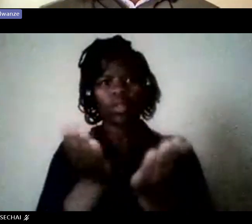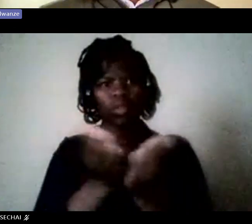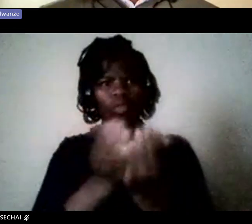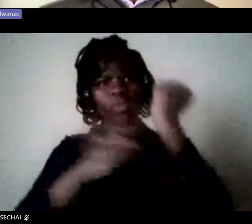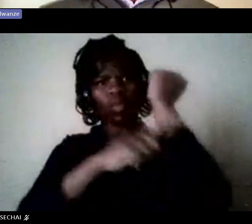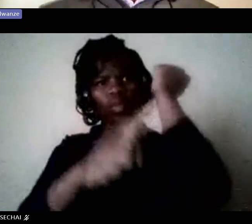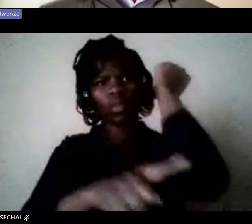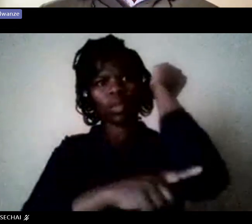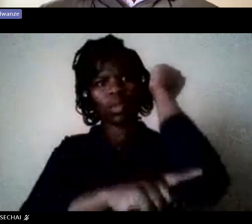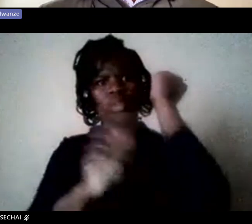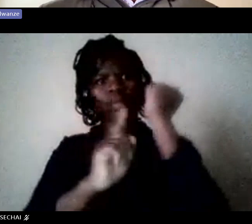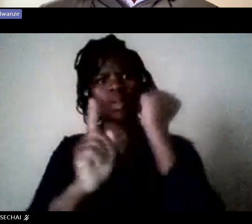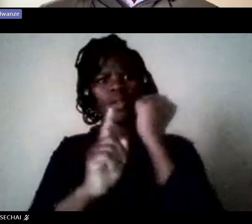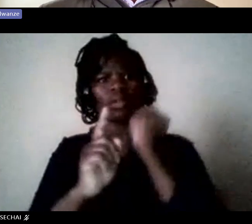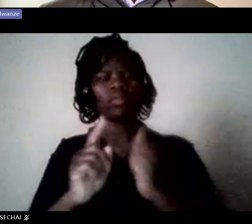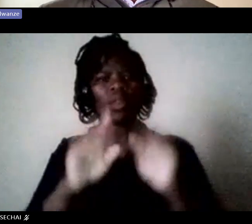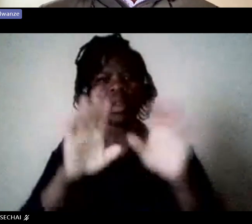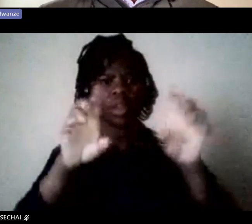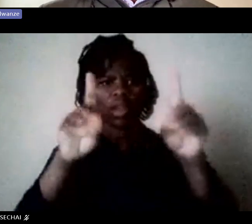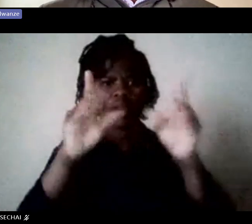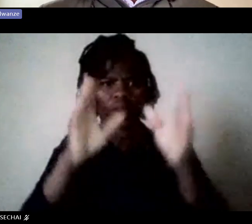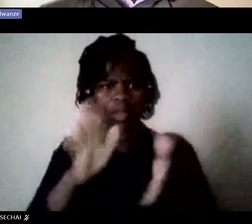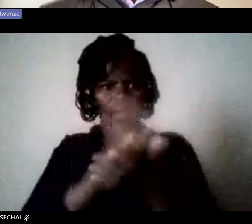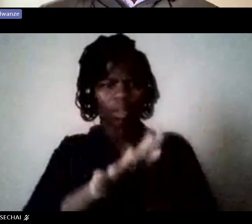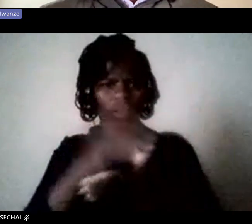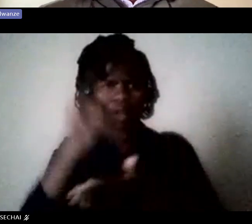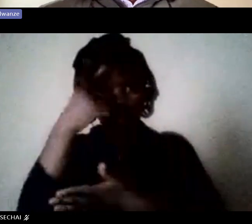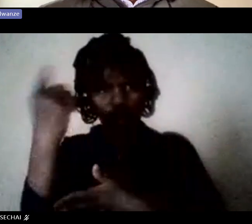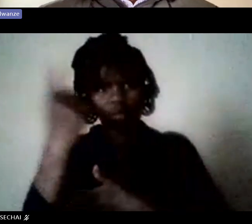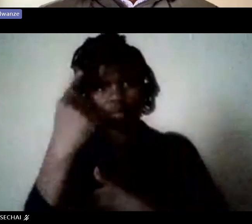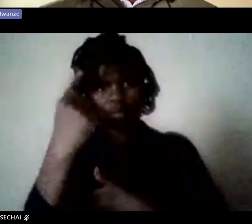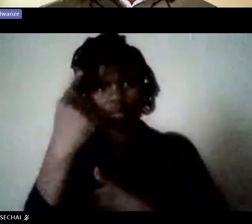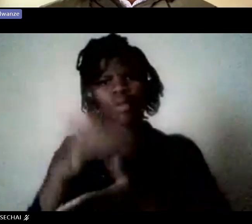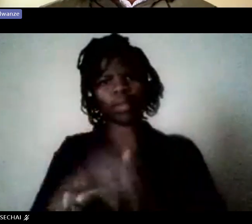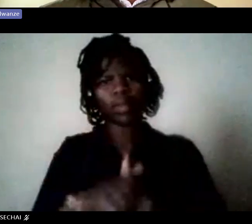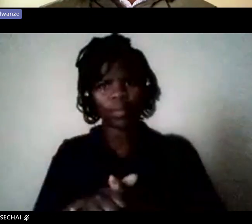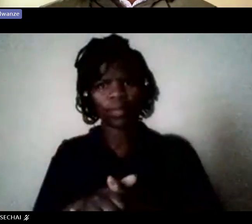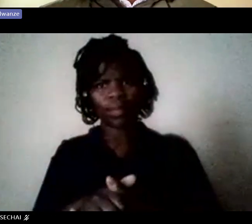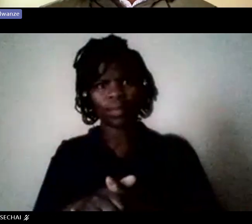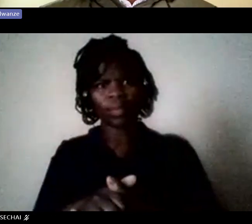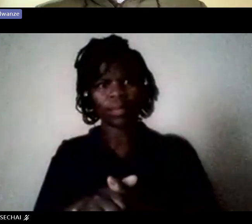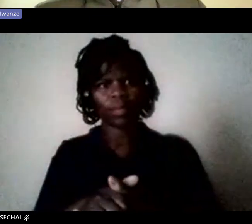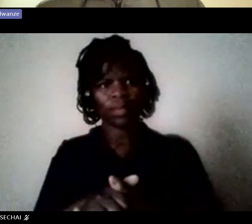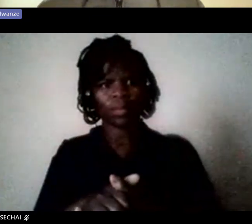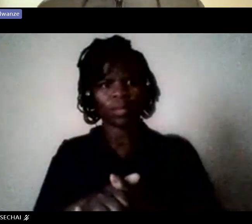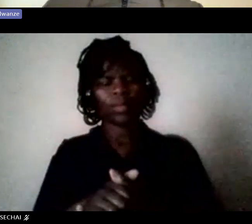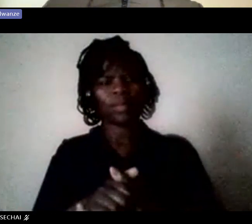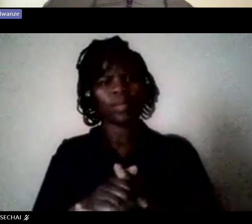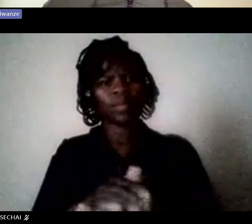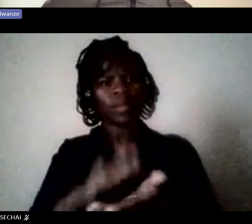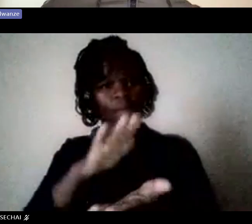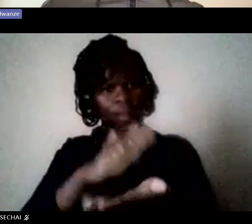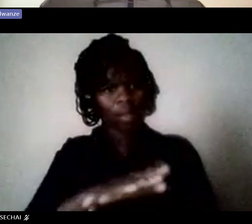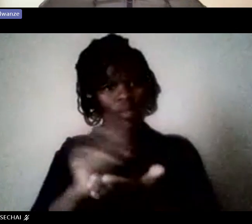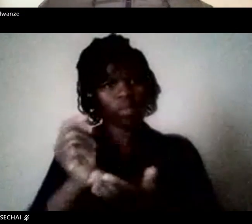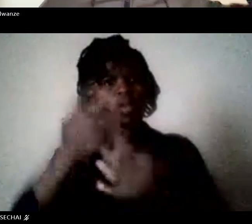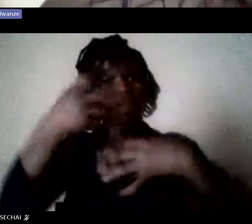and principals, what they think about inclusive, education. So it kind